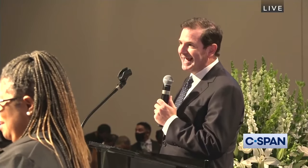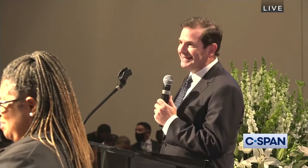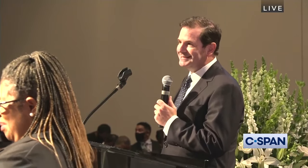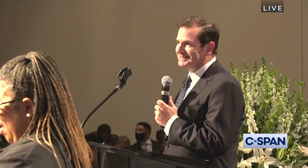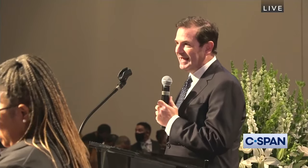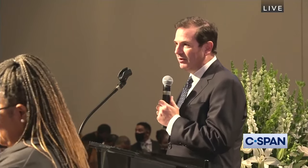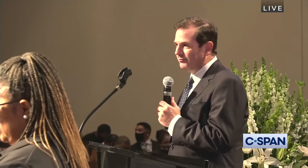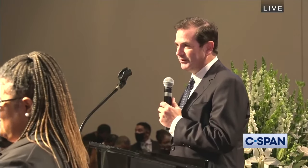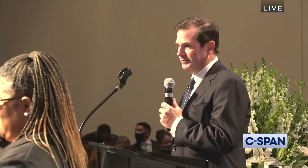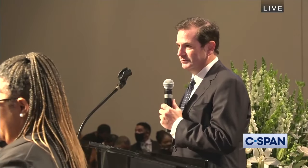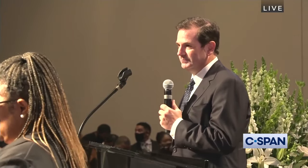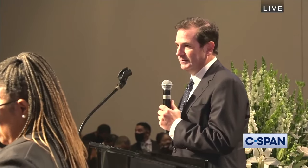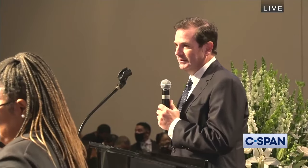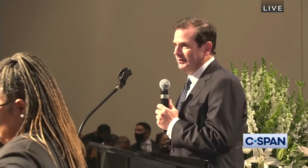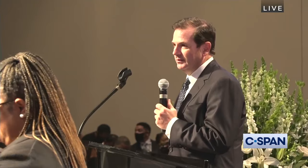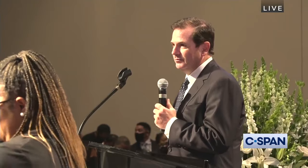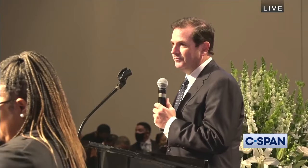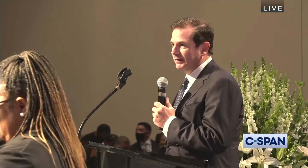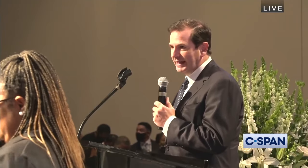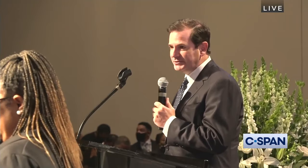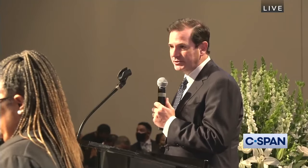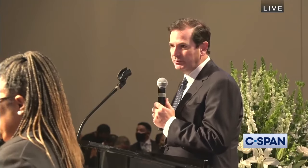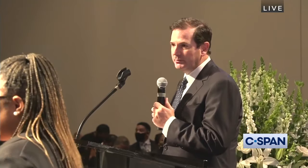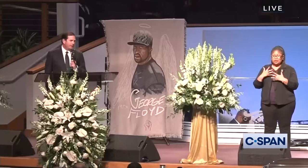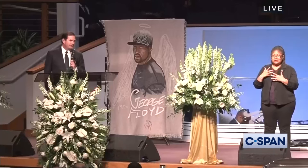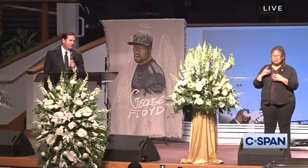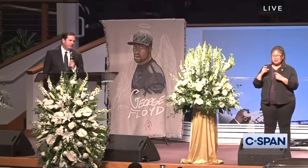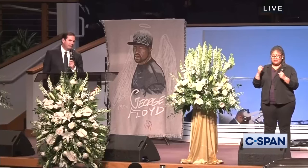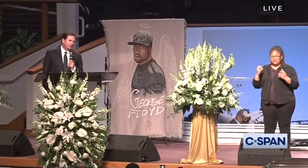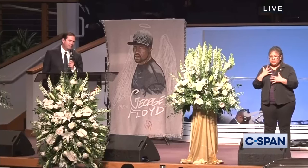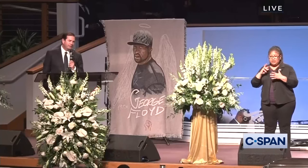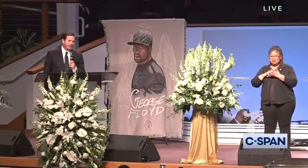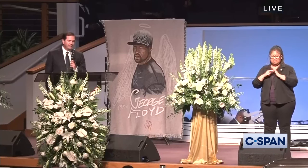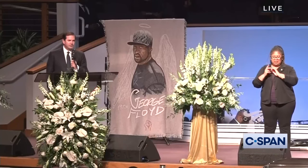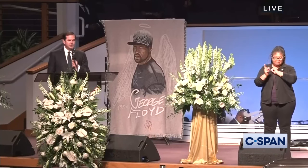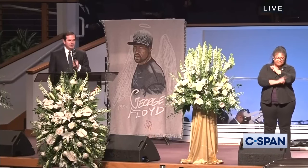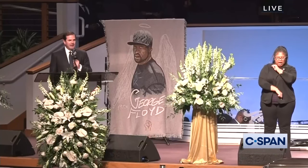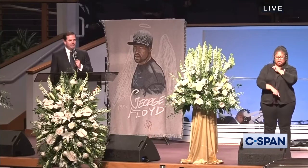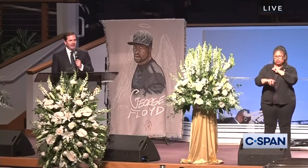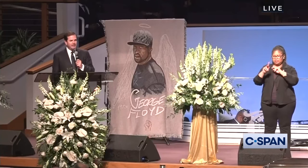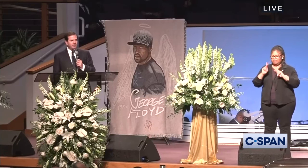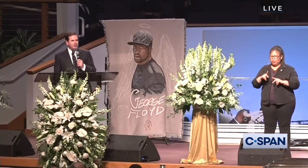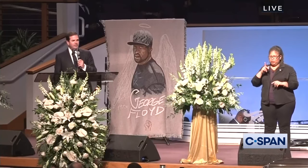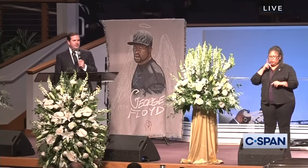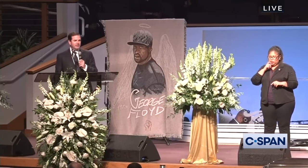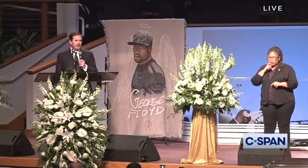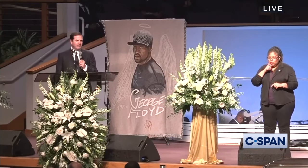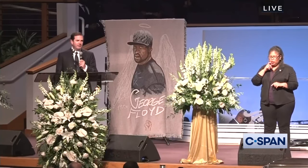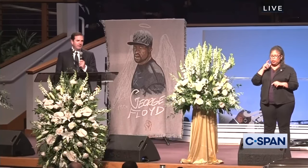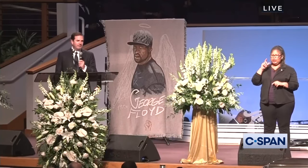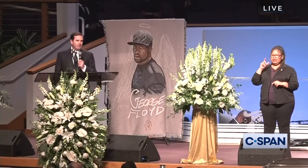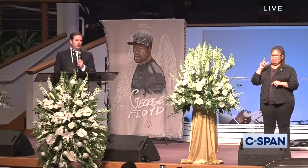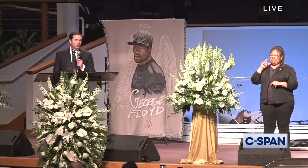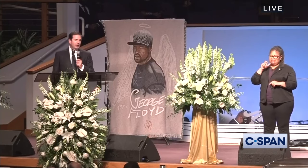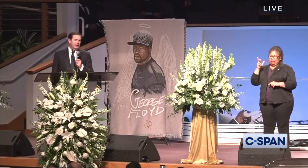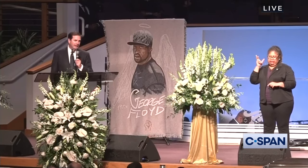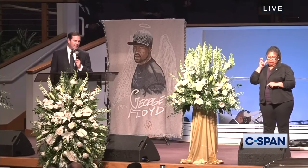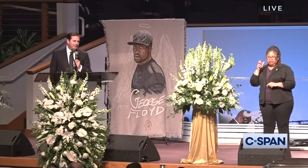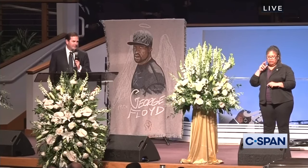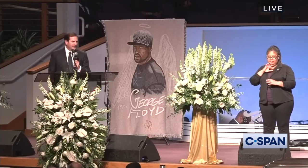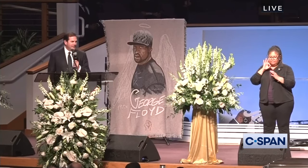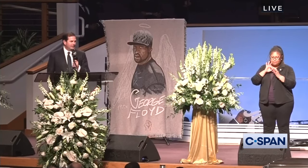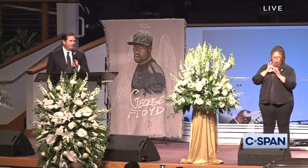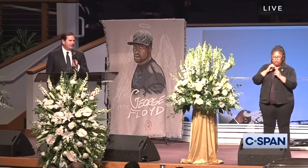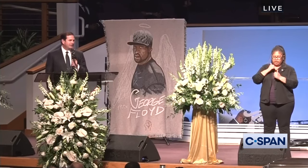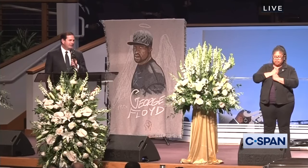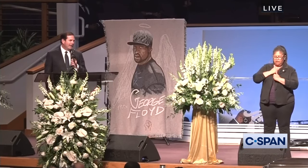love casts out fear. For fear has to do with punishment. The one who fears is not made perfect in love. We